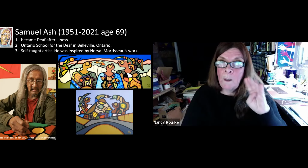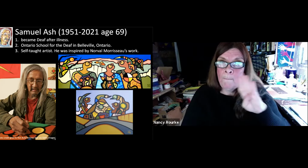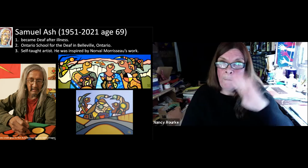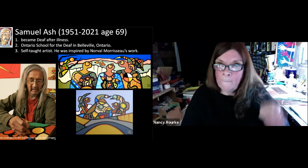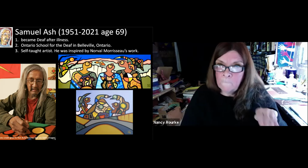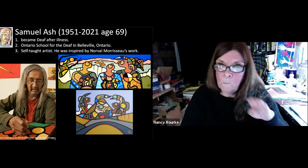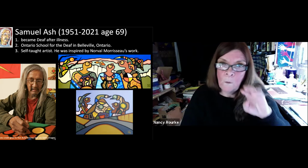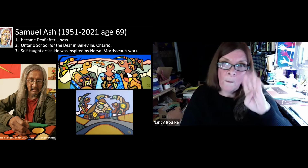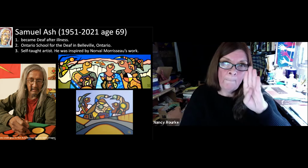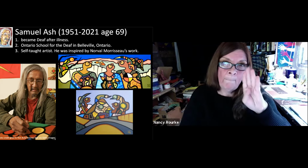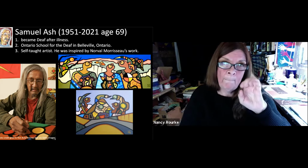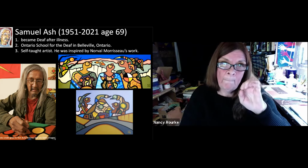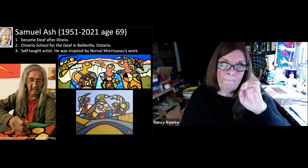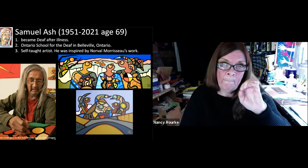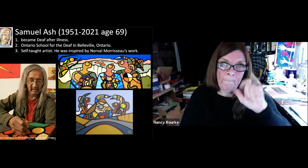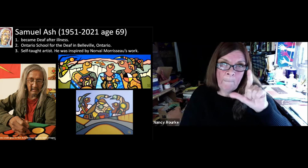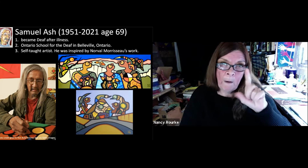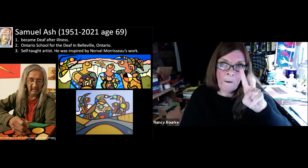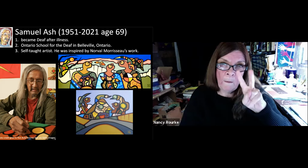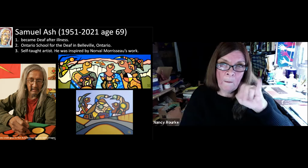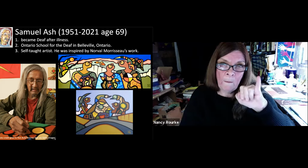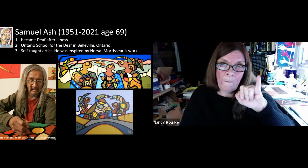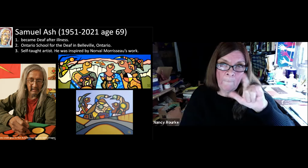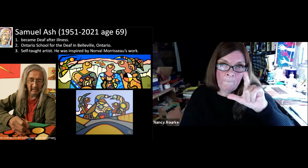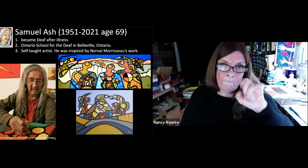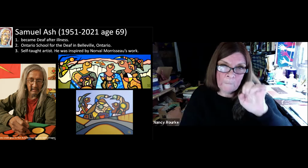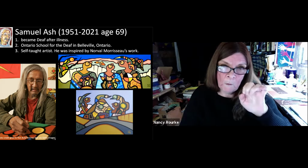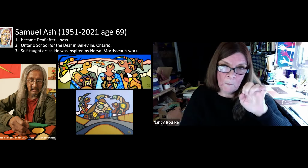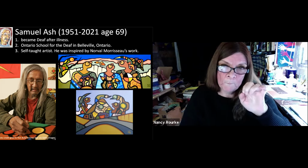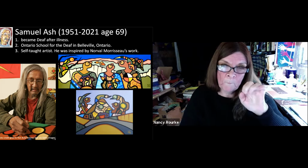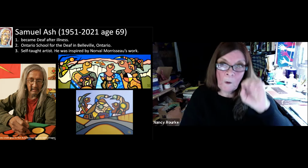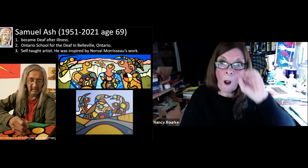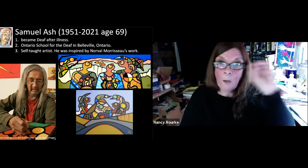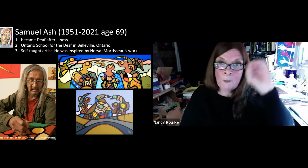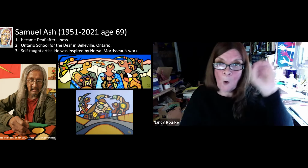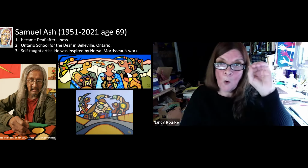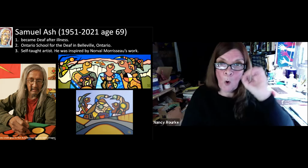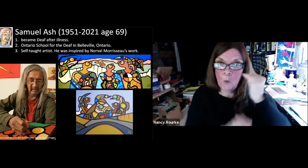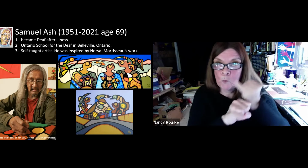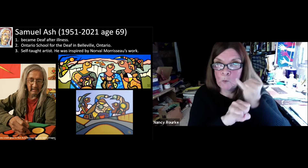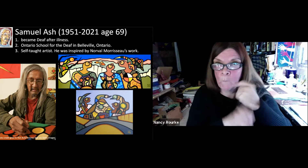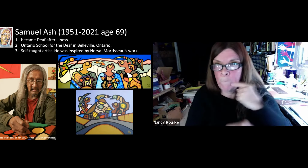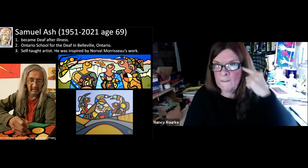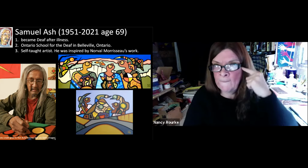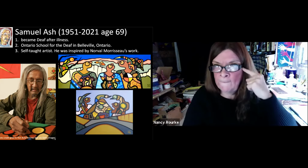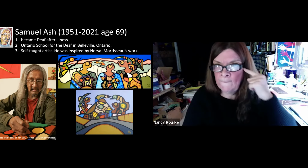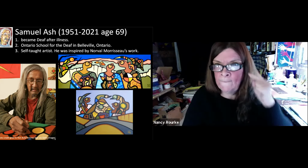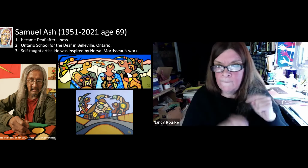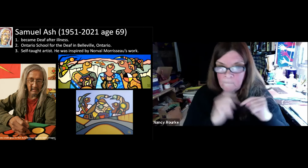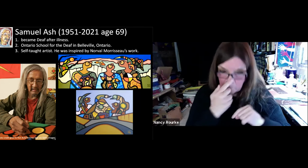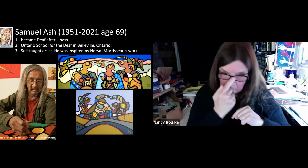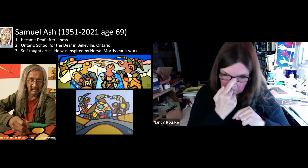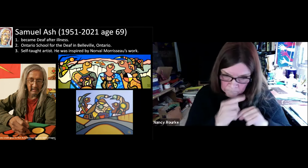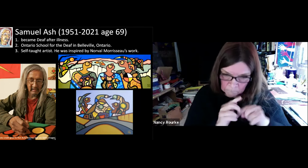Samuel did attend a deaf school. And that was the Ontario School for the Deaf in Belleville,